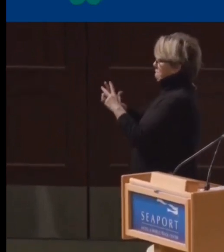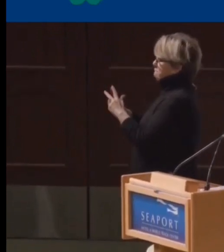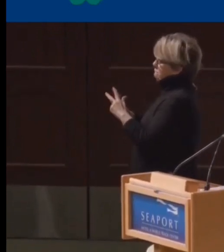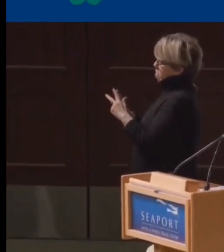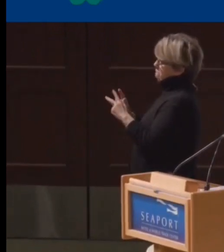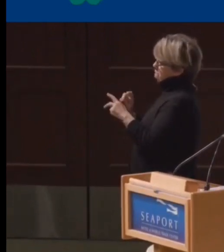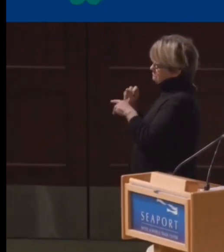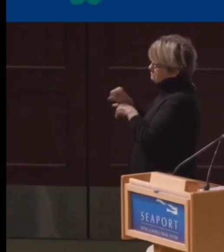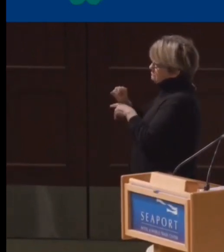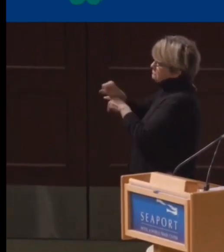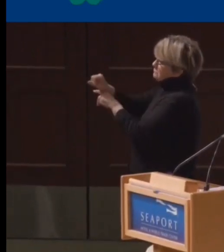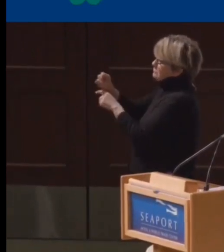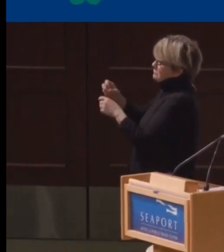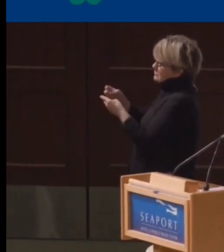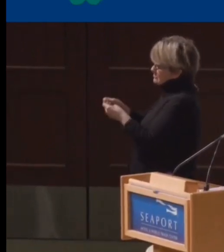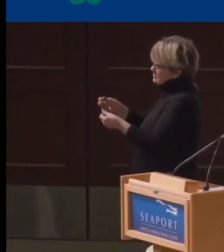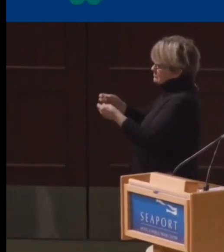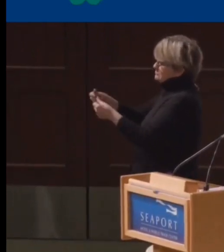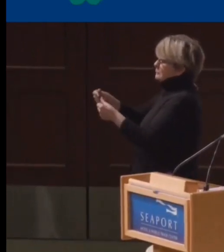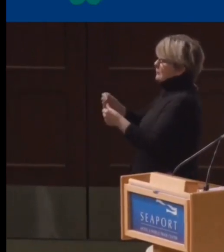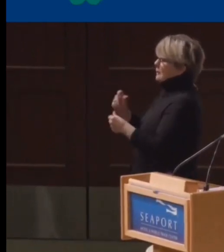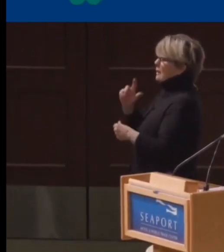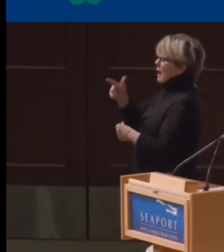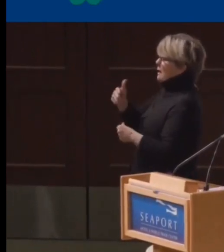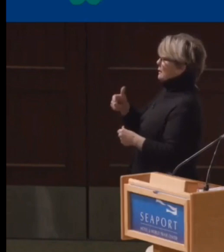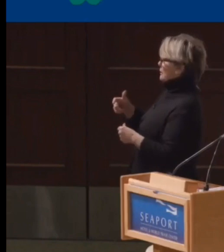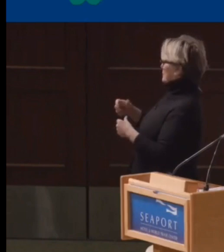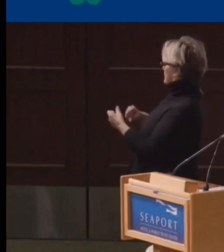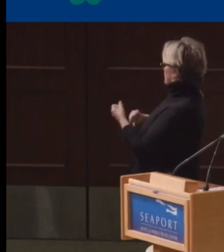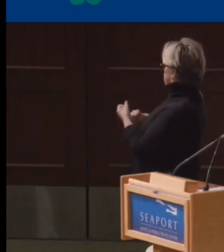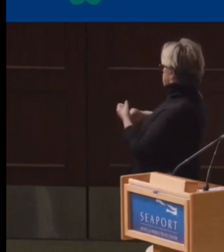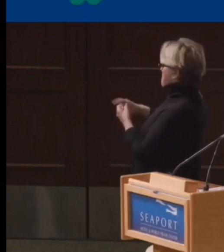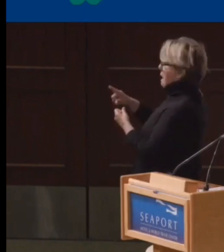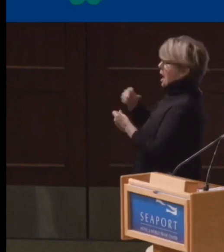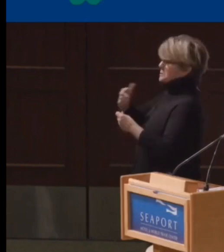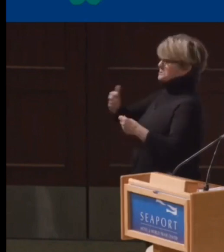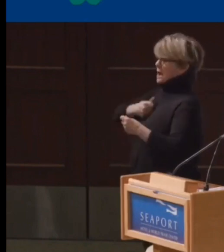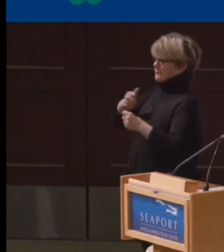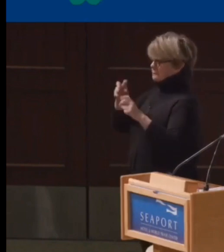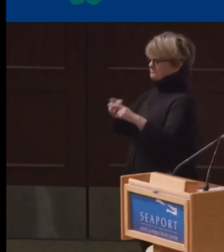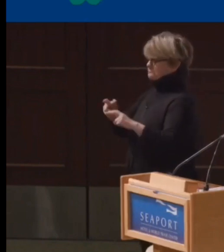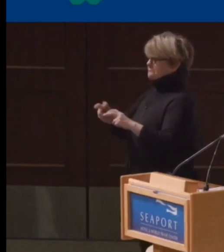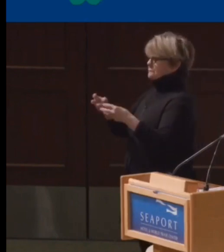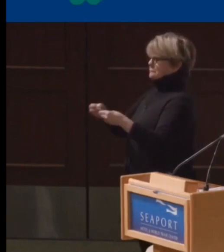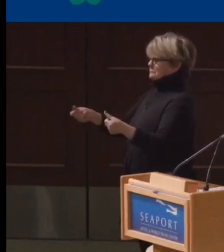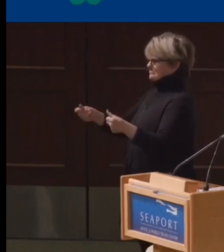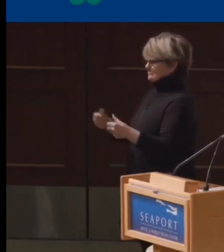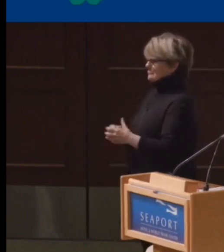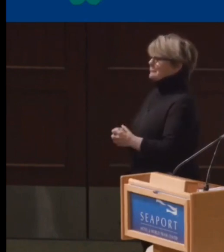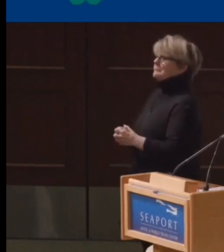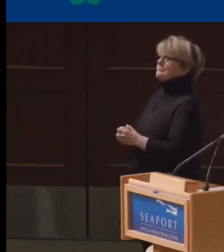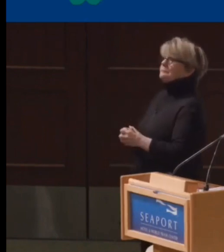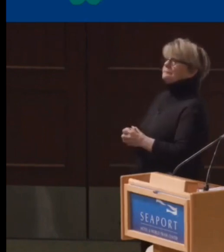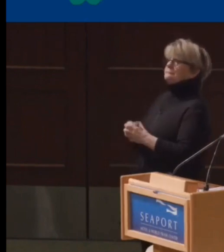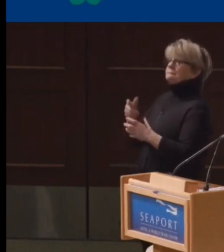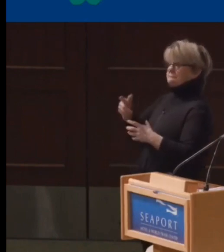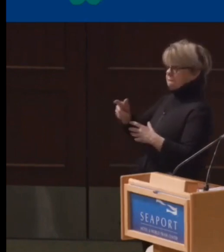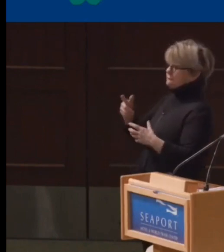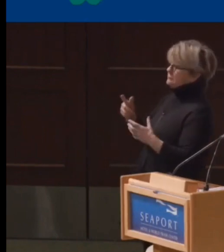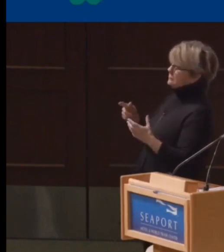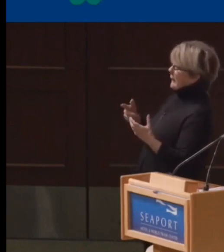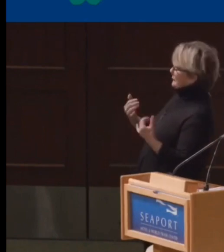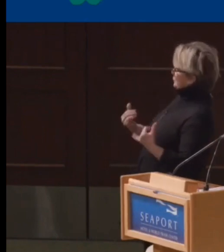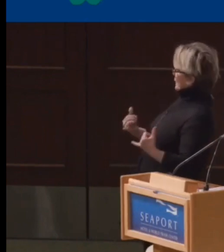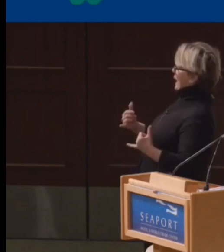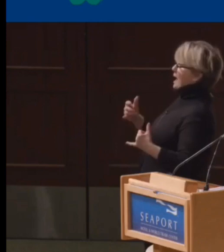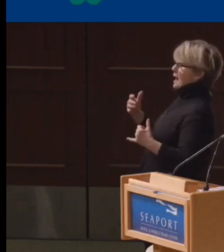time, I can try and work through them myself. Ultimately, that day in Seattle was really hard, but I got through